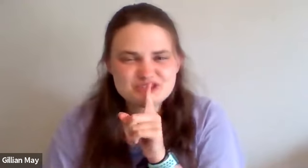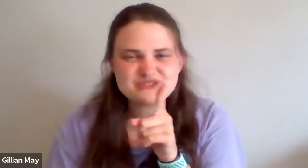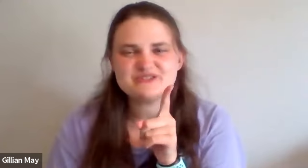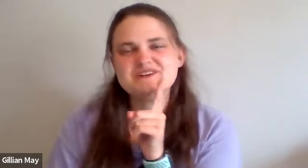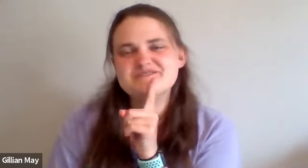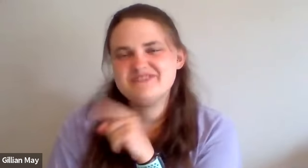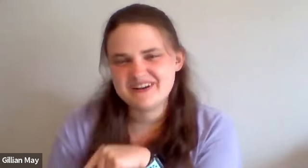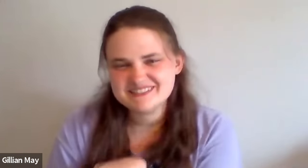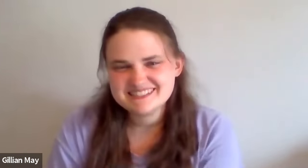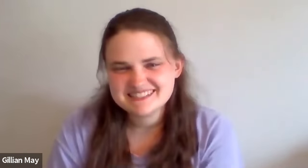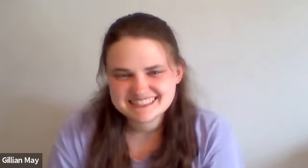True or false?